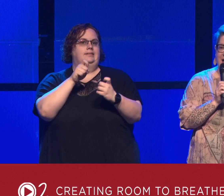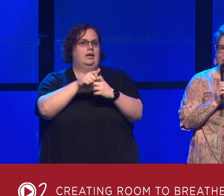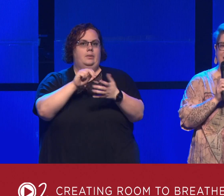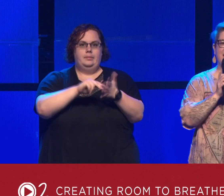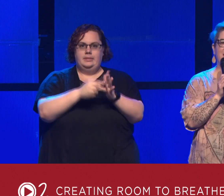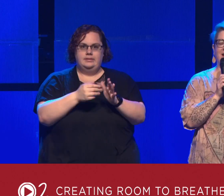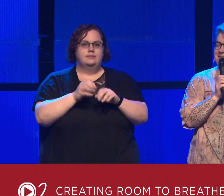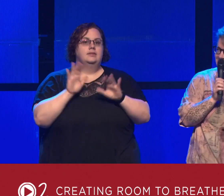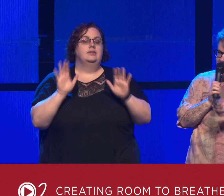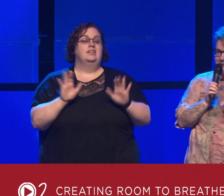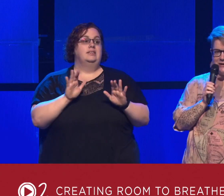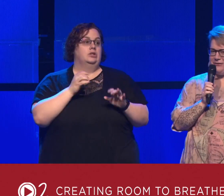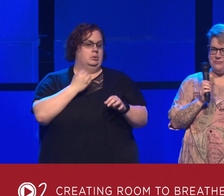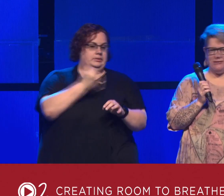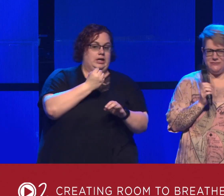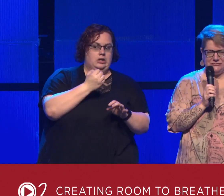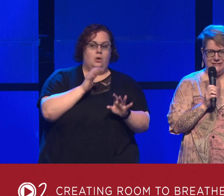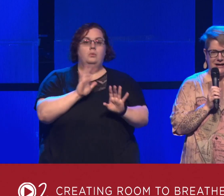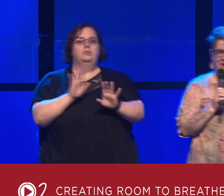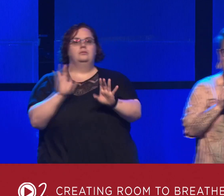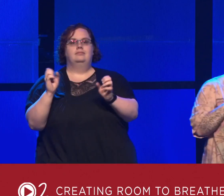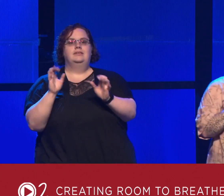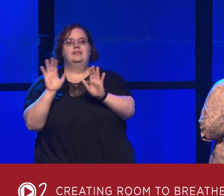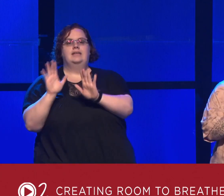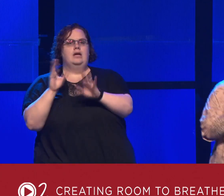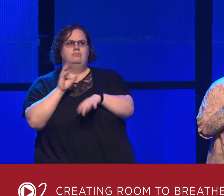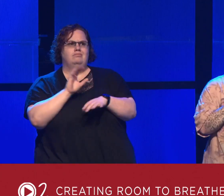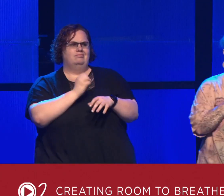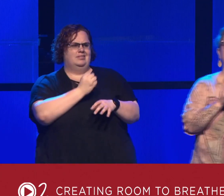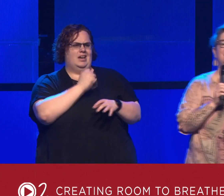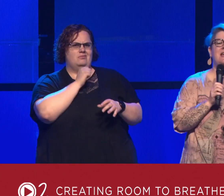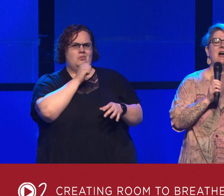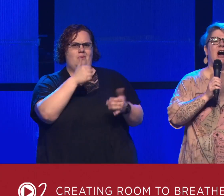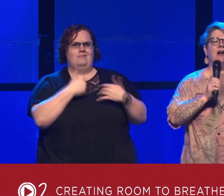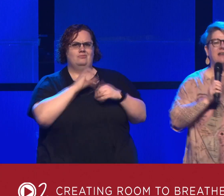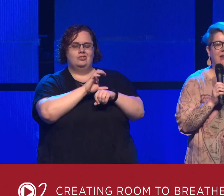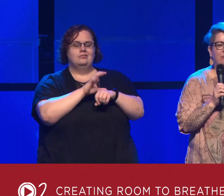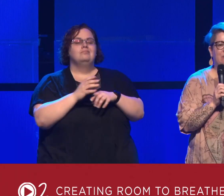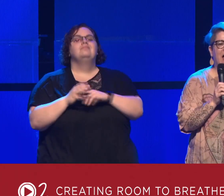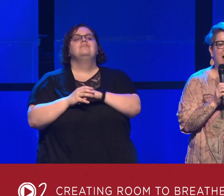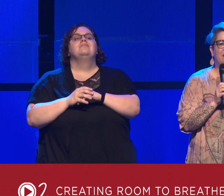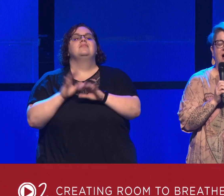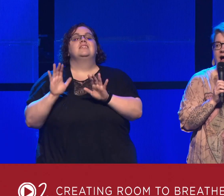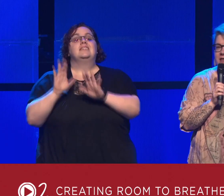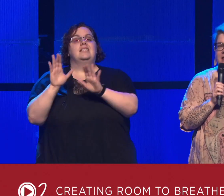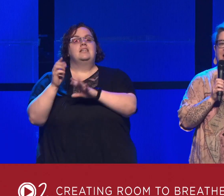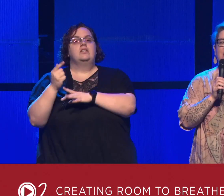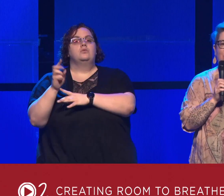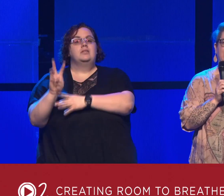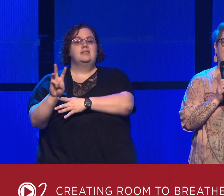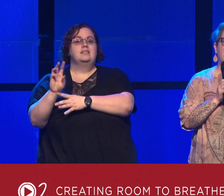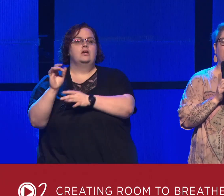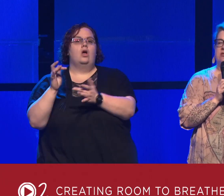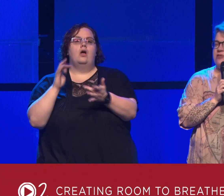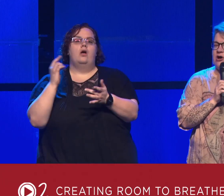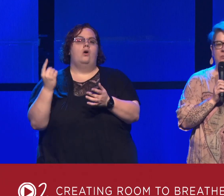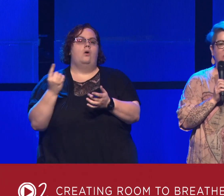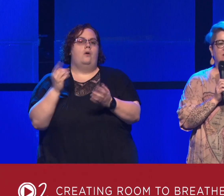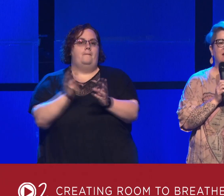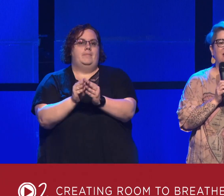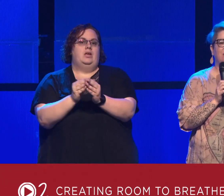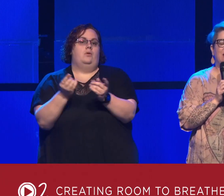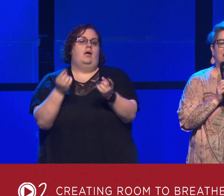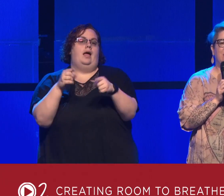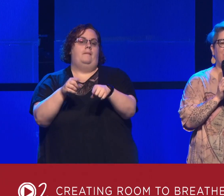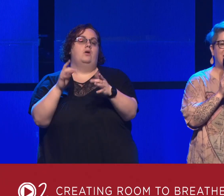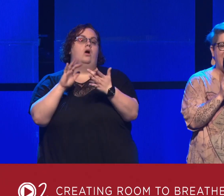On Sunday, we don't have church on Saturday. On Sunday, the 26th, our gathering will happen online only with no